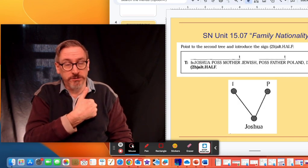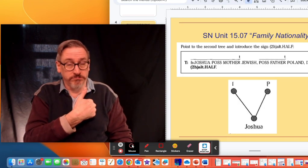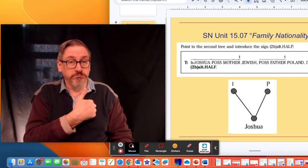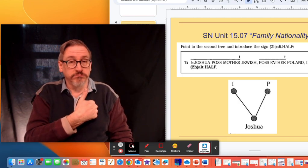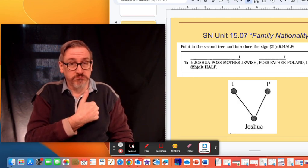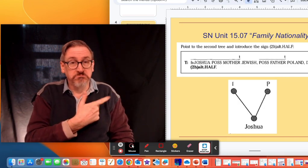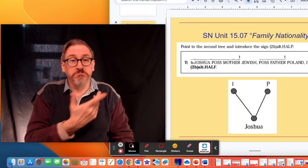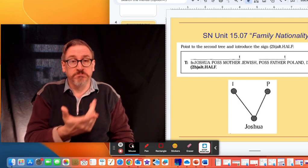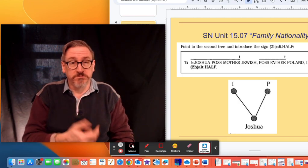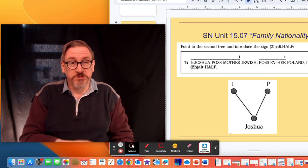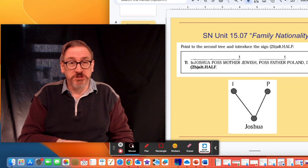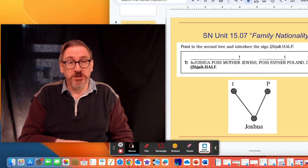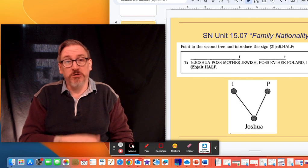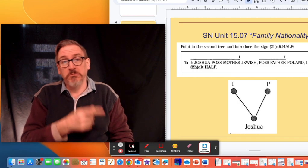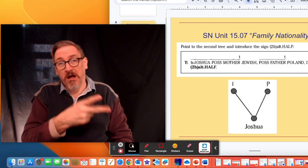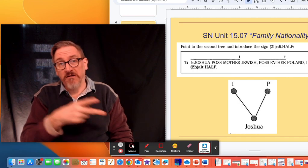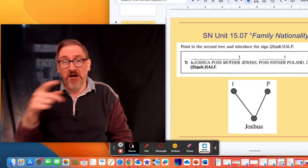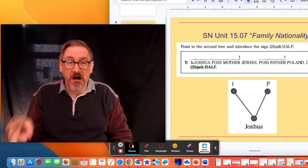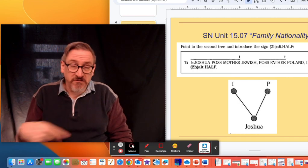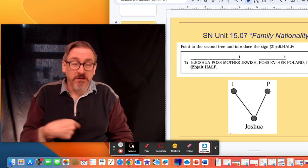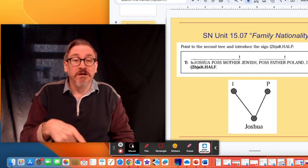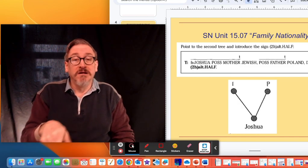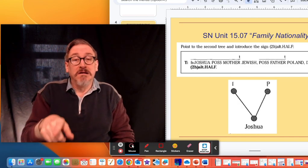Polish. So,